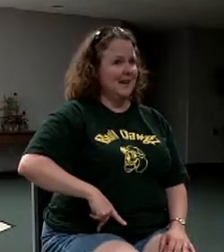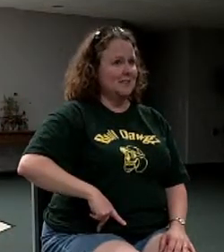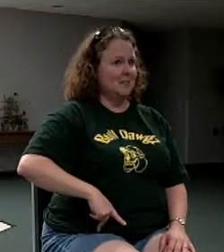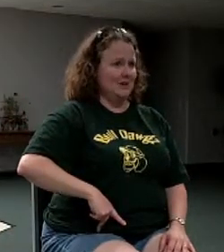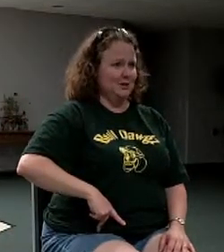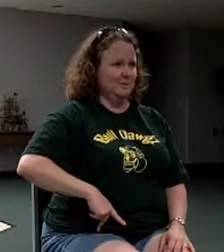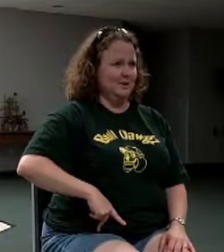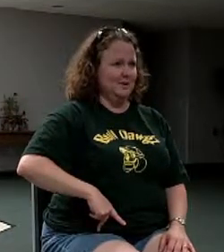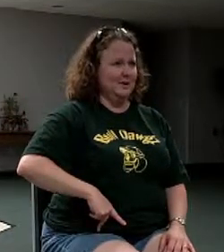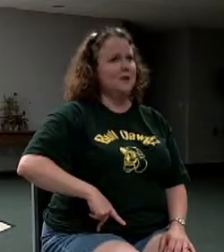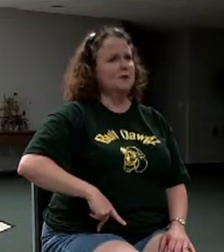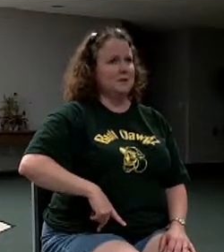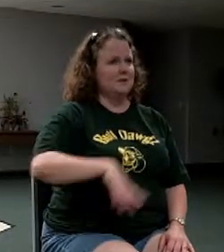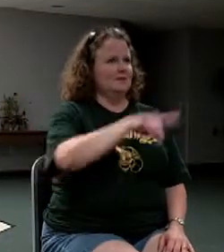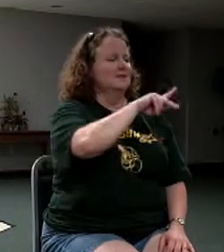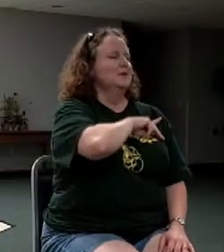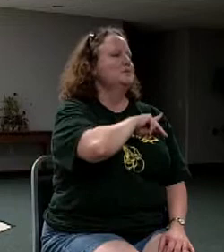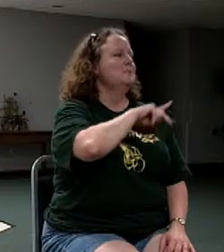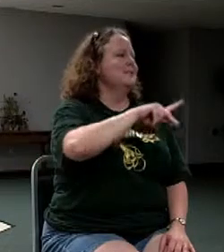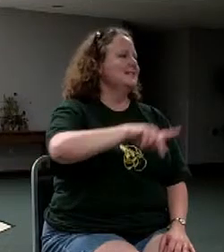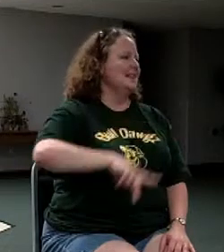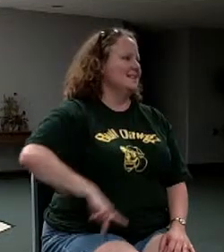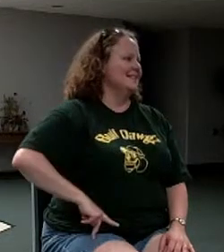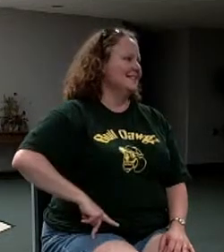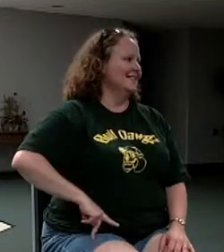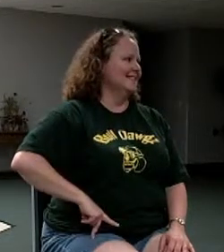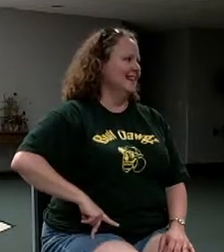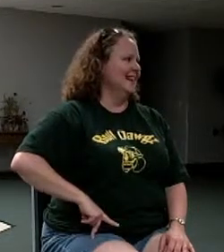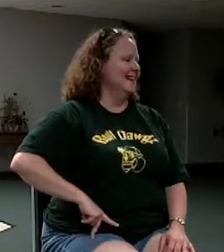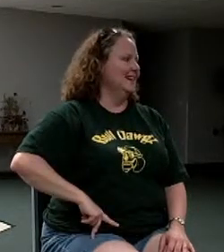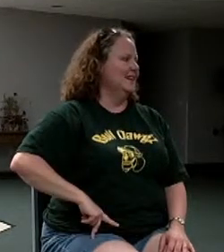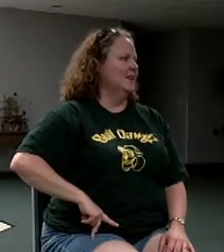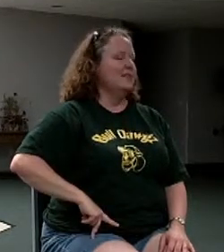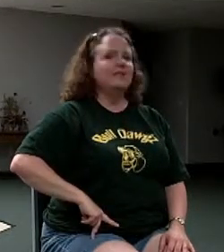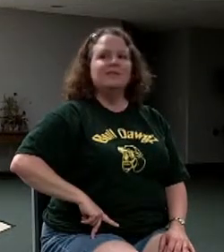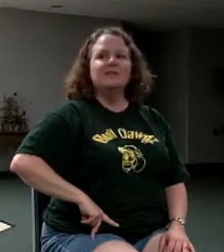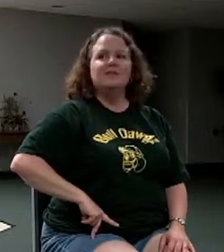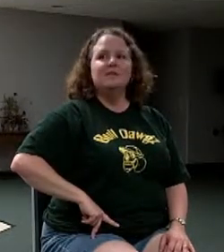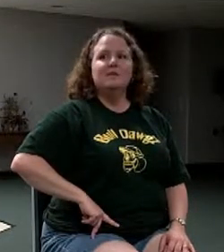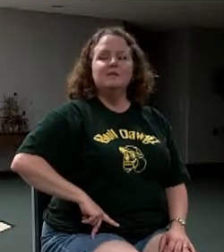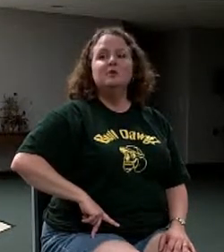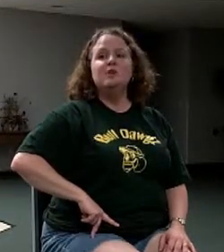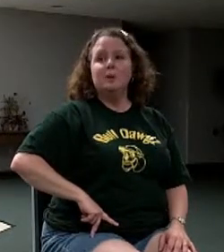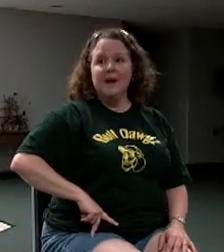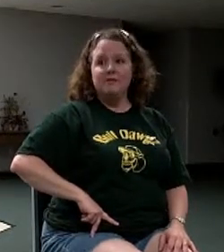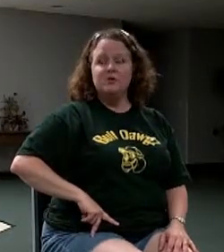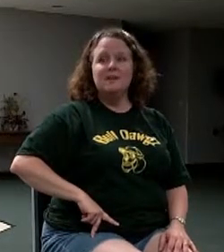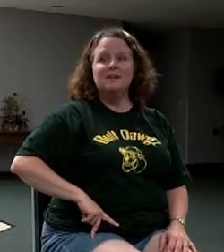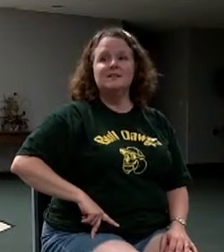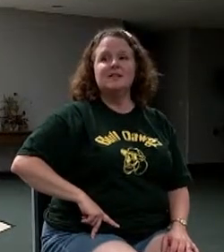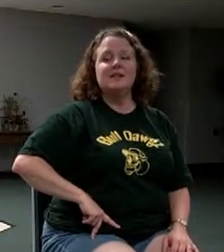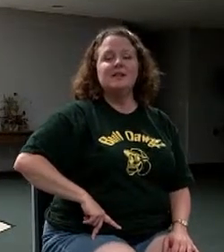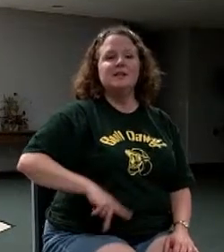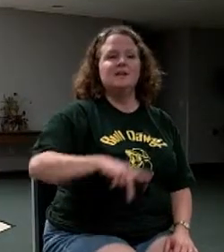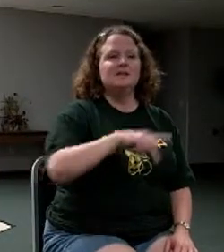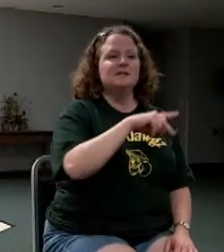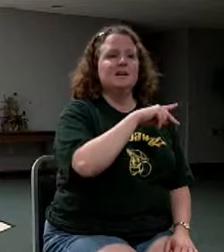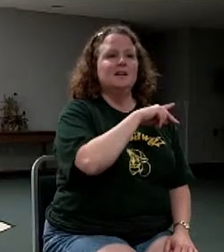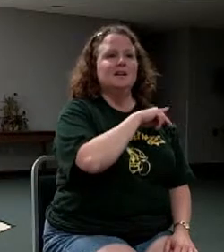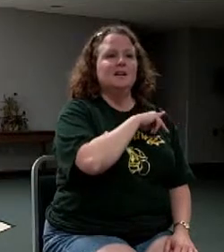as a profession, more as a characteristic. Princess. Okay. So you don't have to do the... You don't have to, because